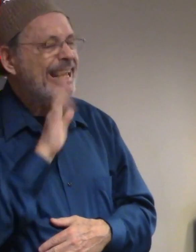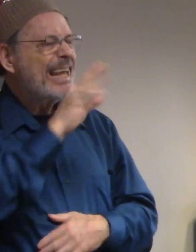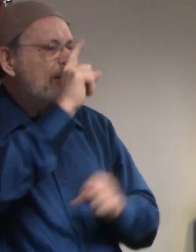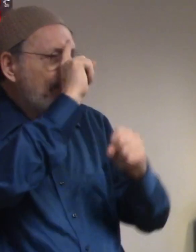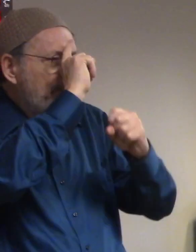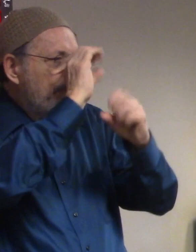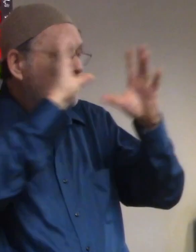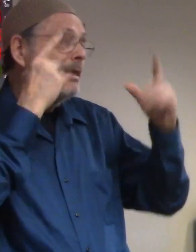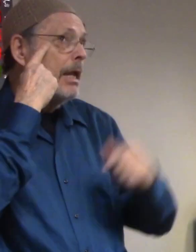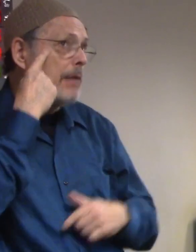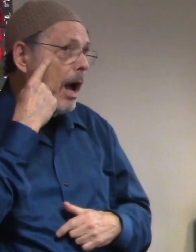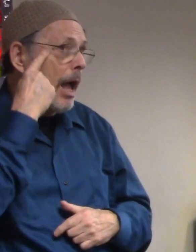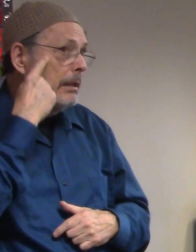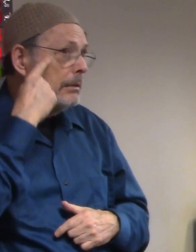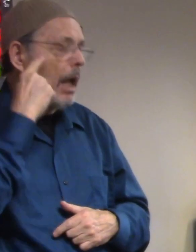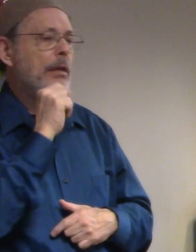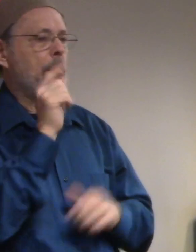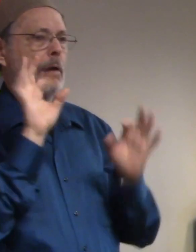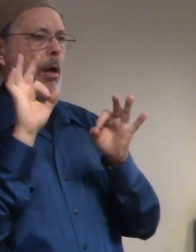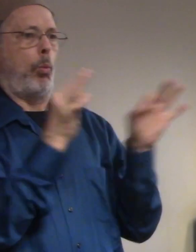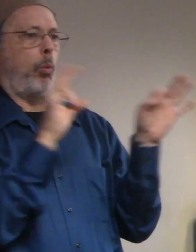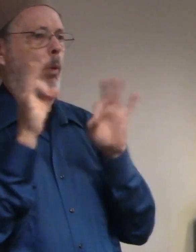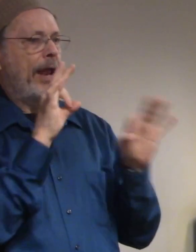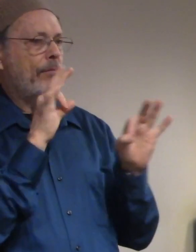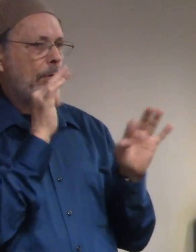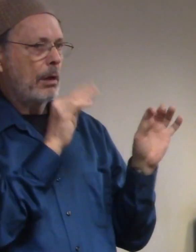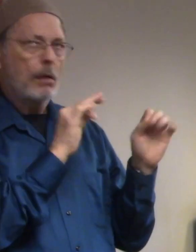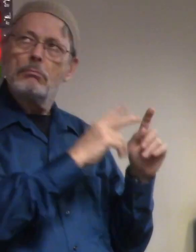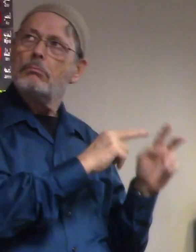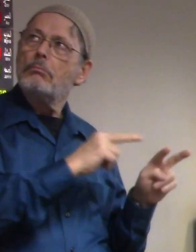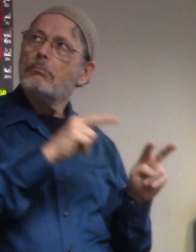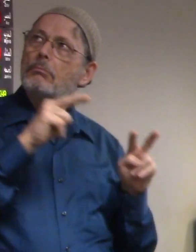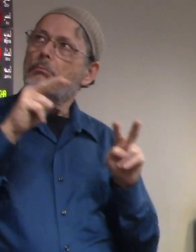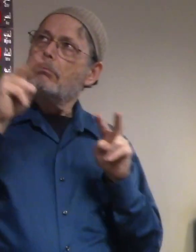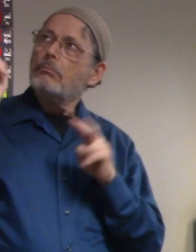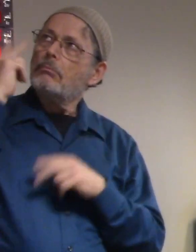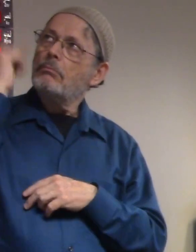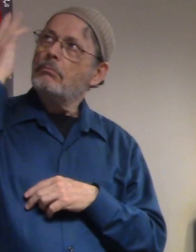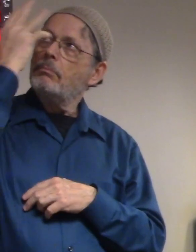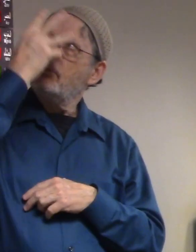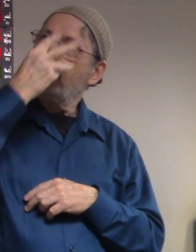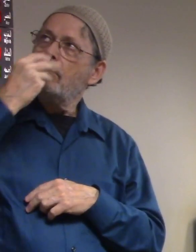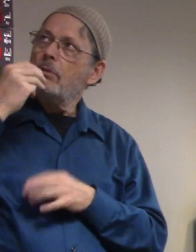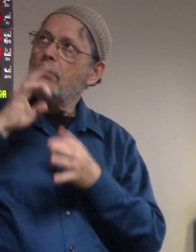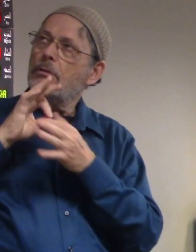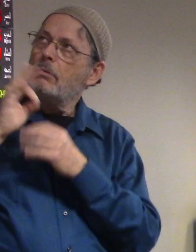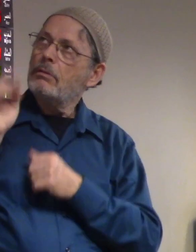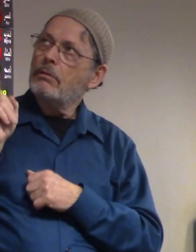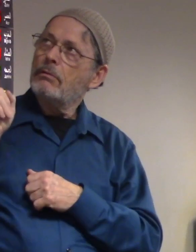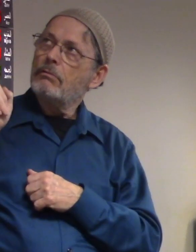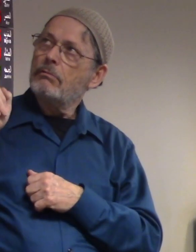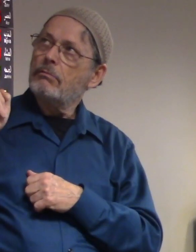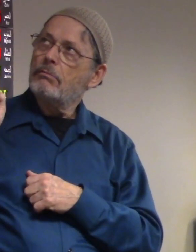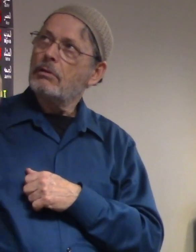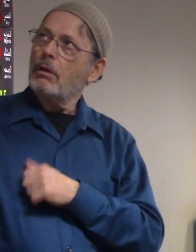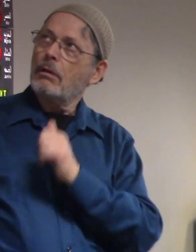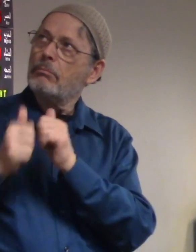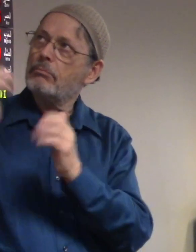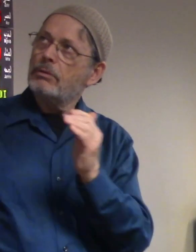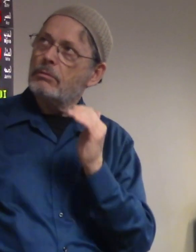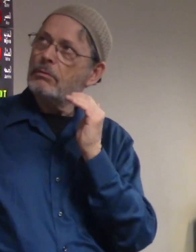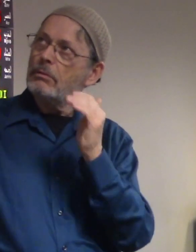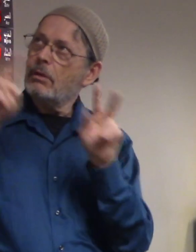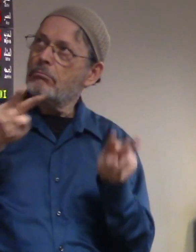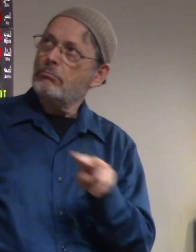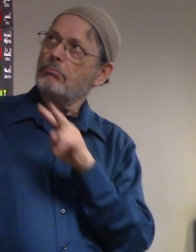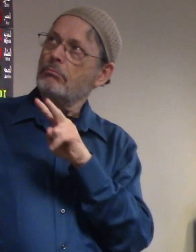vision, his eyesight did not waver, did not move from the beatific vision of Allah subhanahu wa ta'ala. The Prophet sallallahu alayhi wa sallam